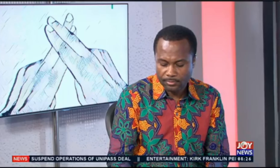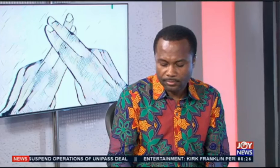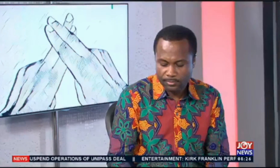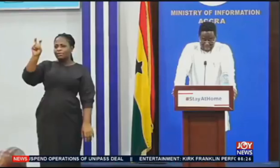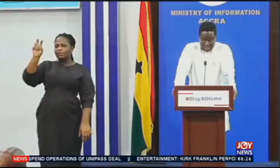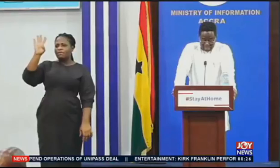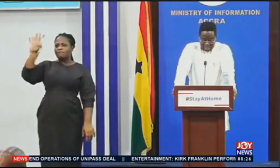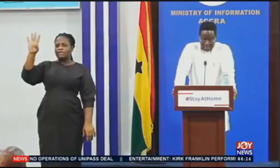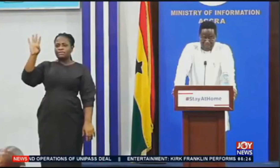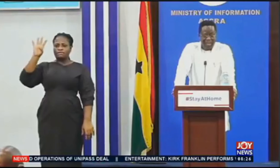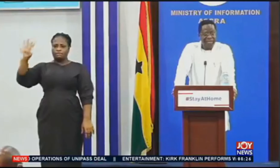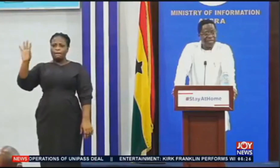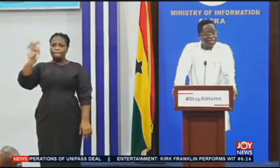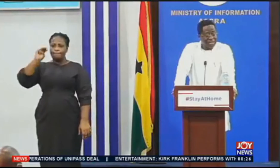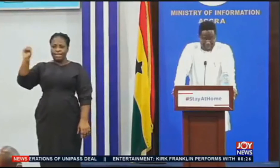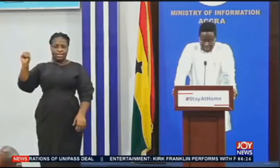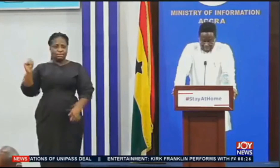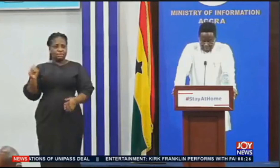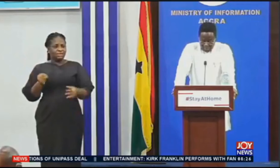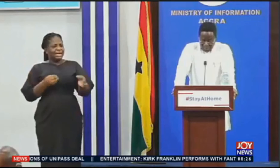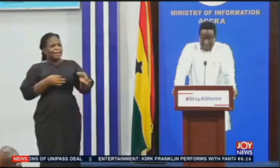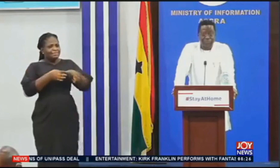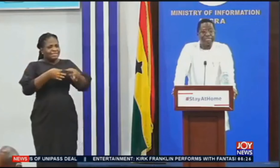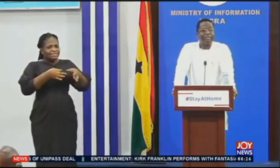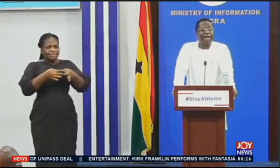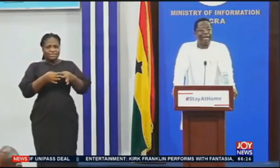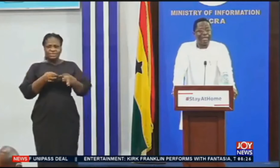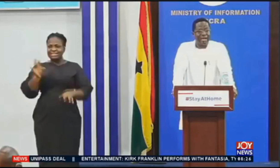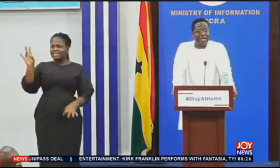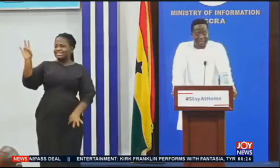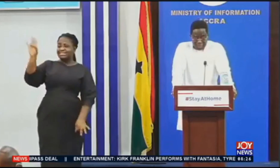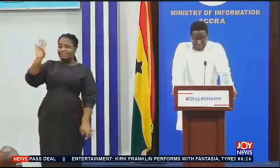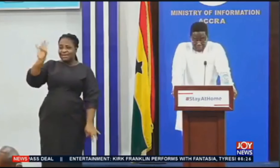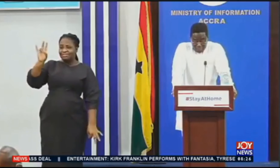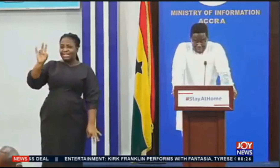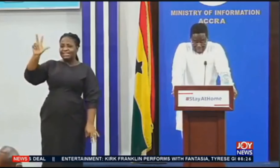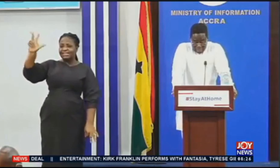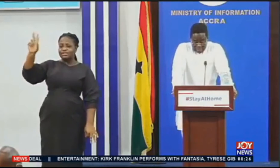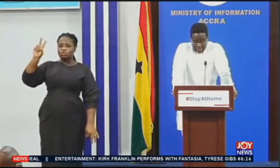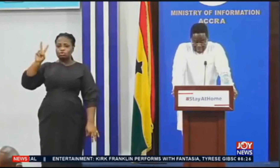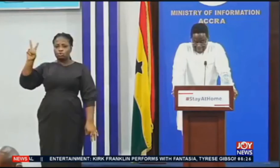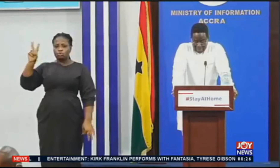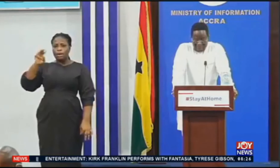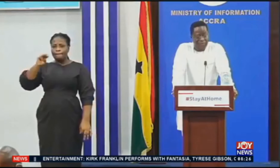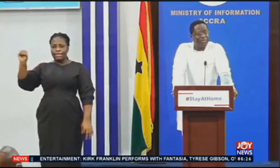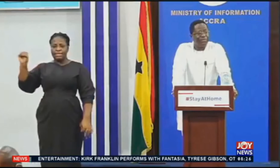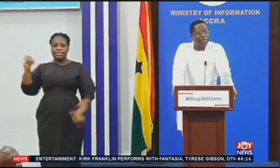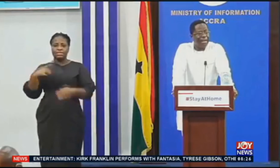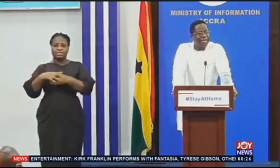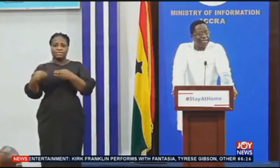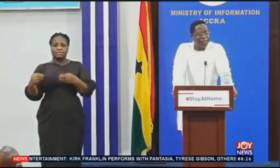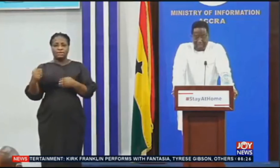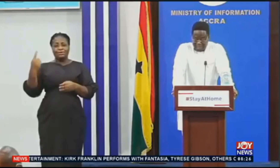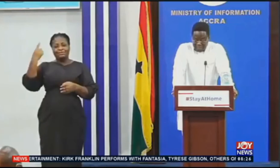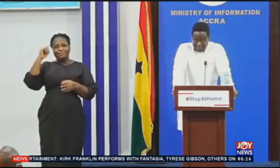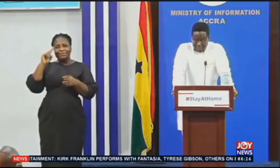mention, she's also but today that I got to understand that she's a person that,